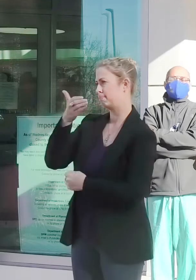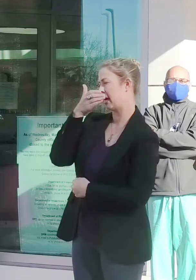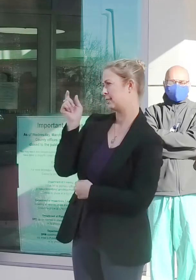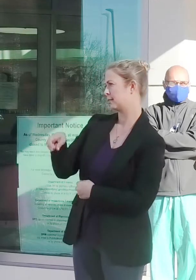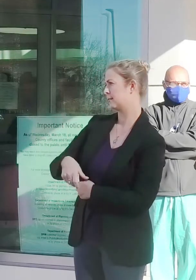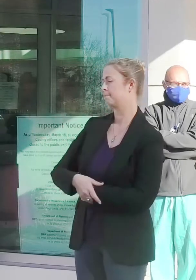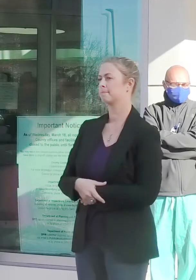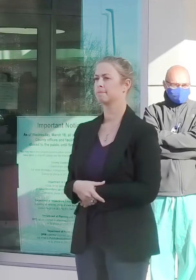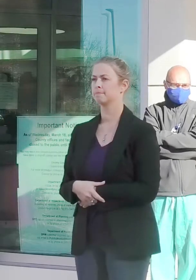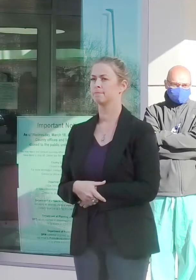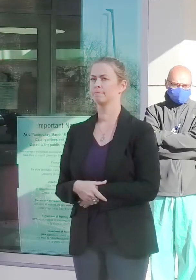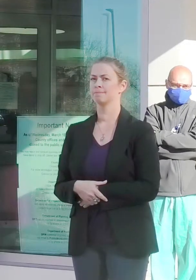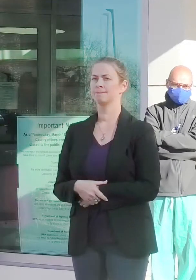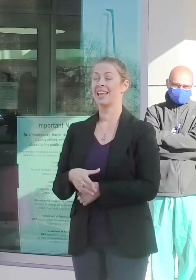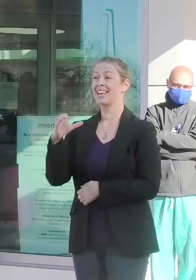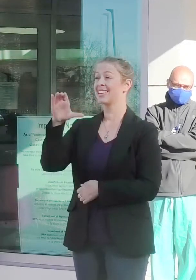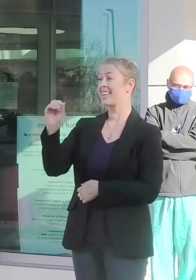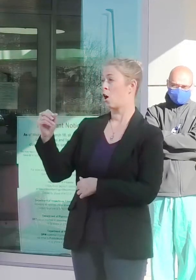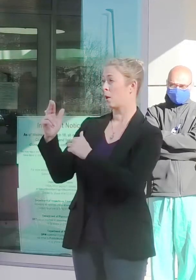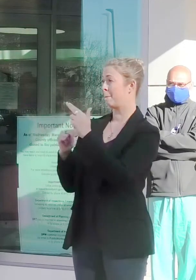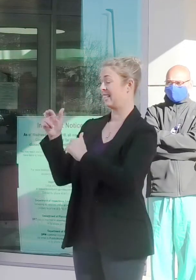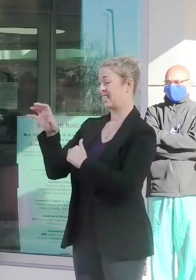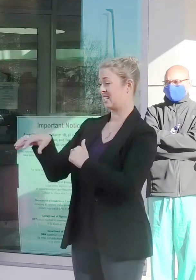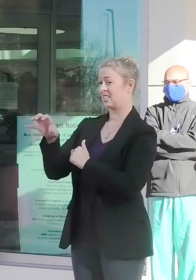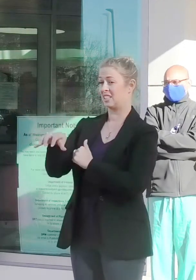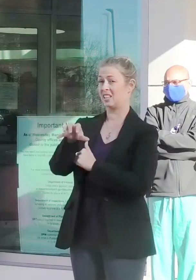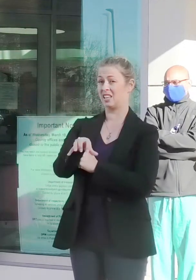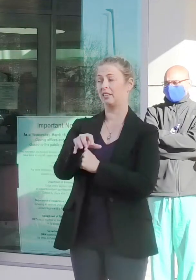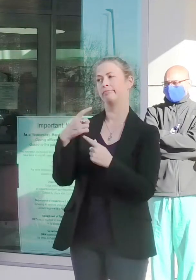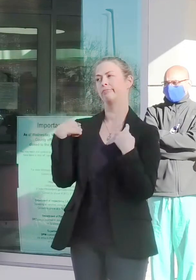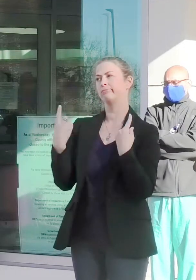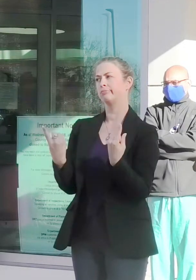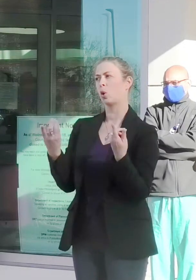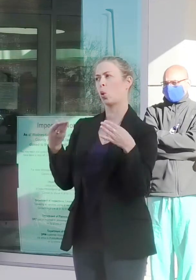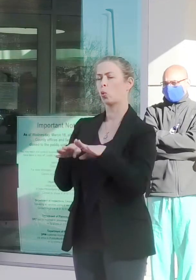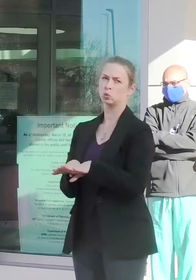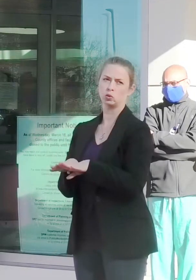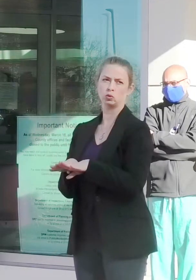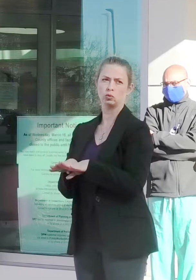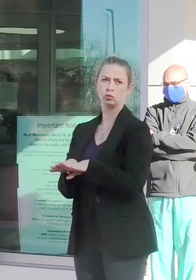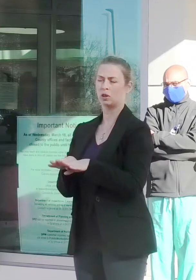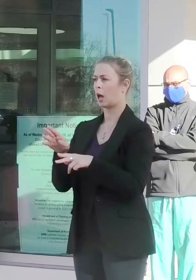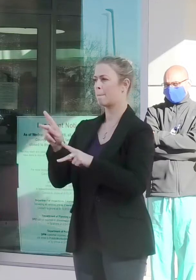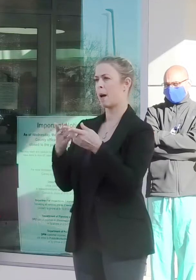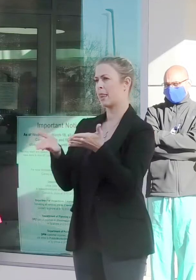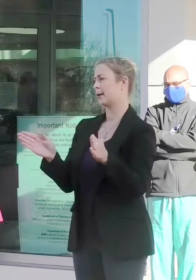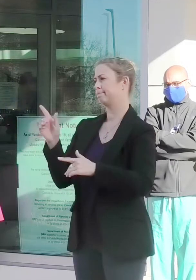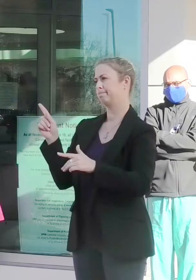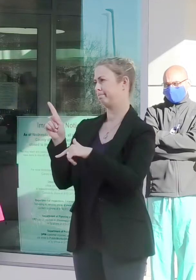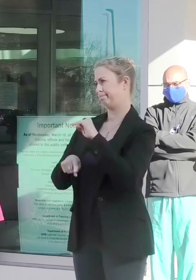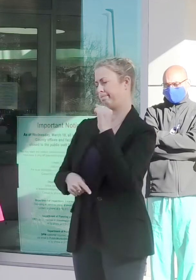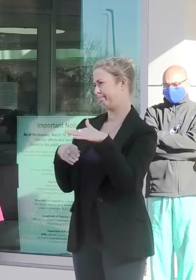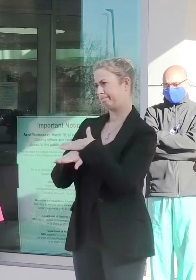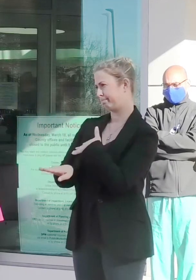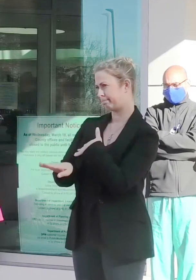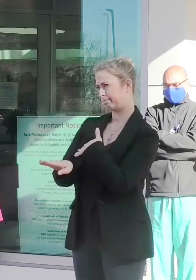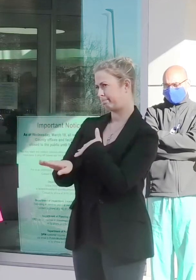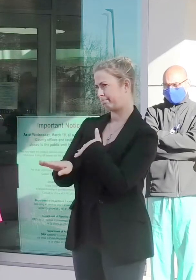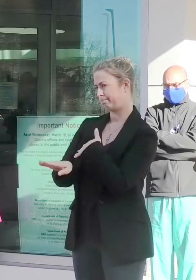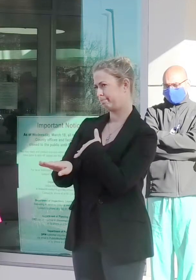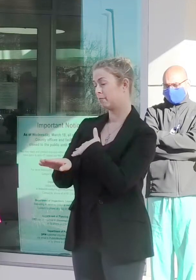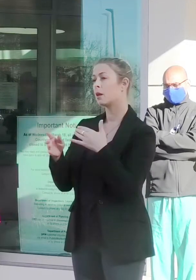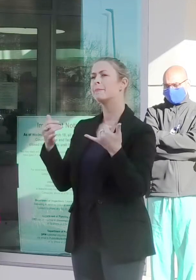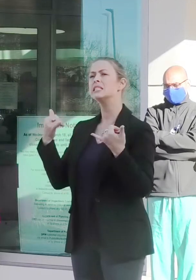Many of our county buildings have remained closed to the public, and our county employees have been able to still